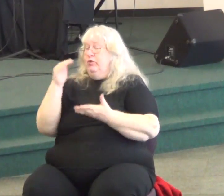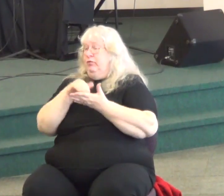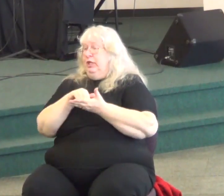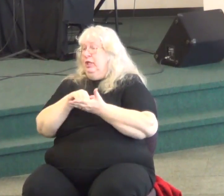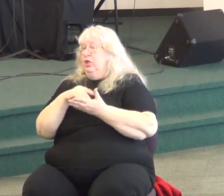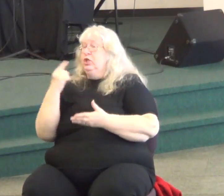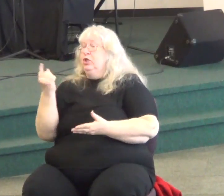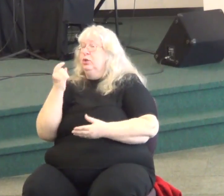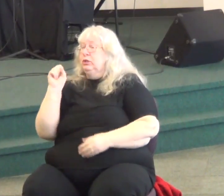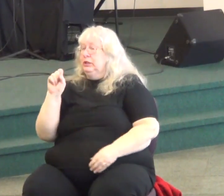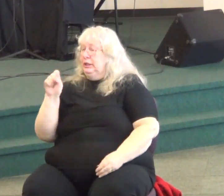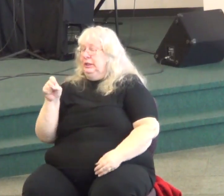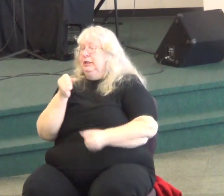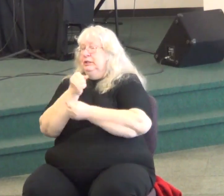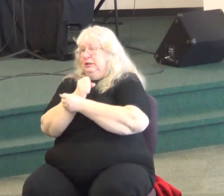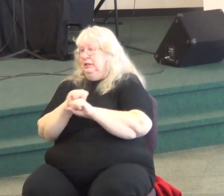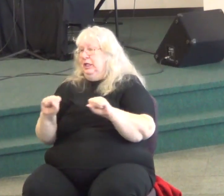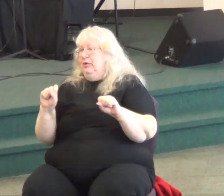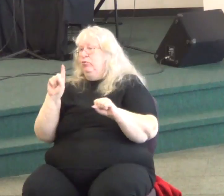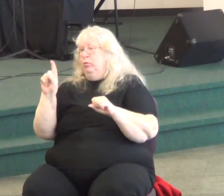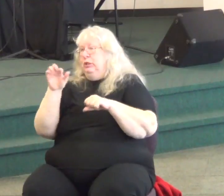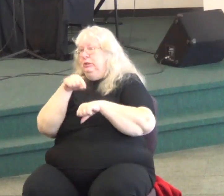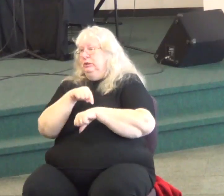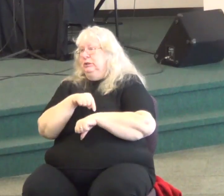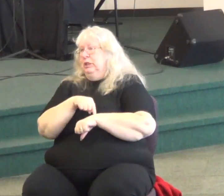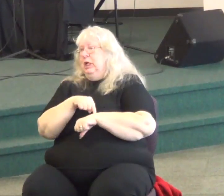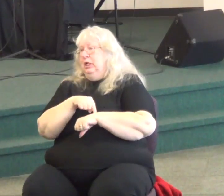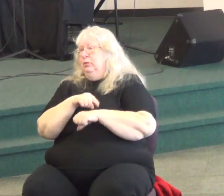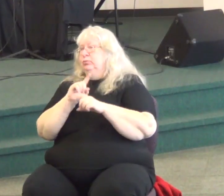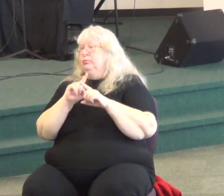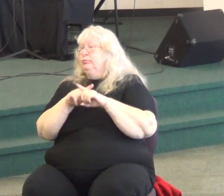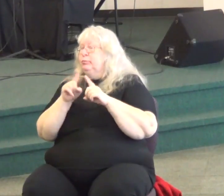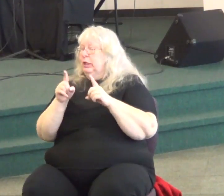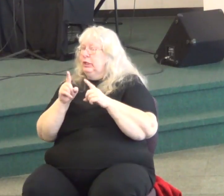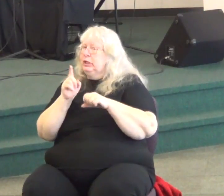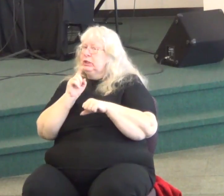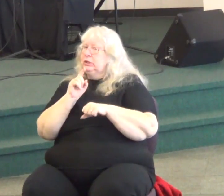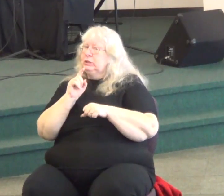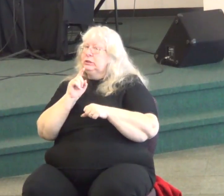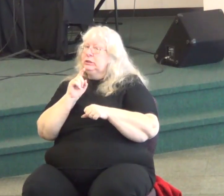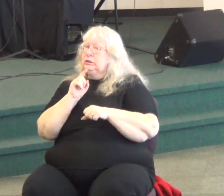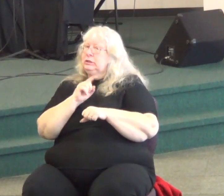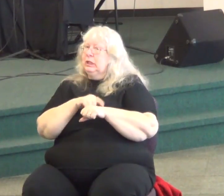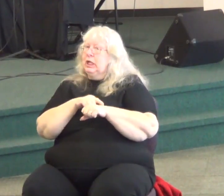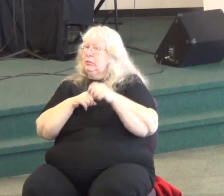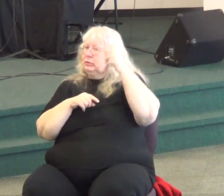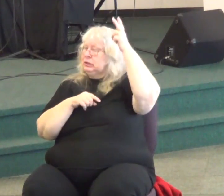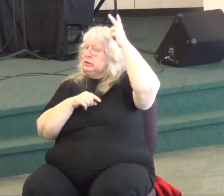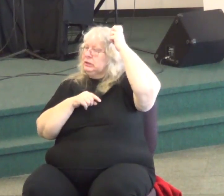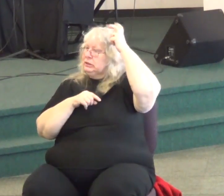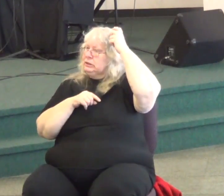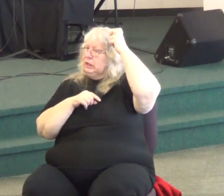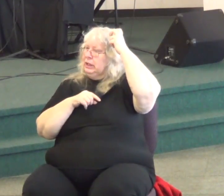But there are times that Satan just grabs a hold of us and pulls us and pulls